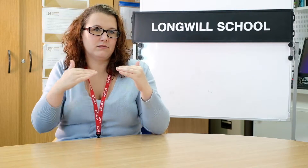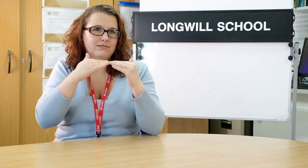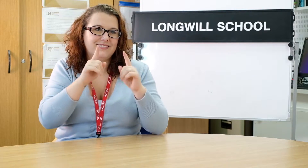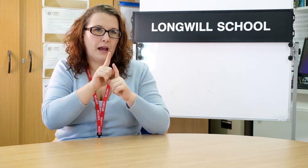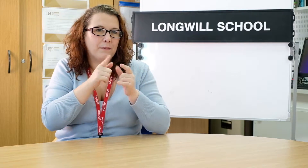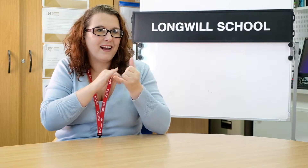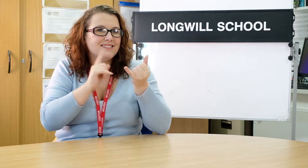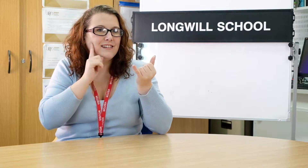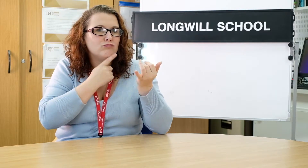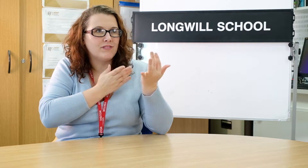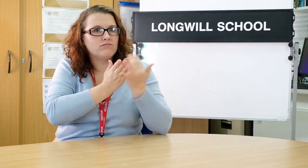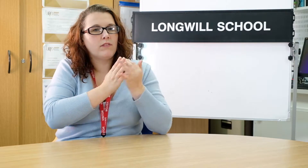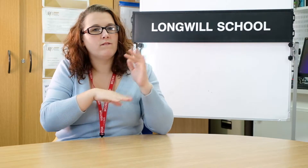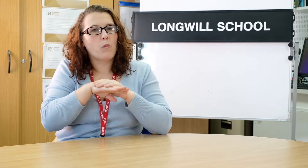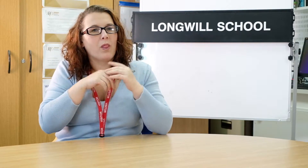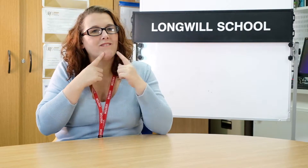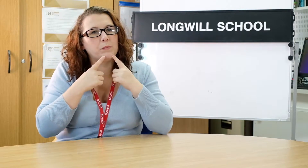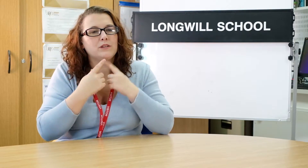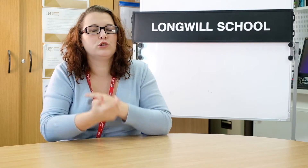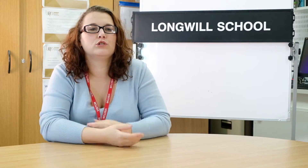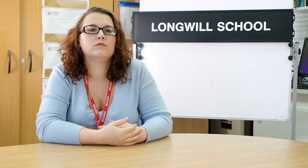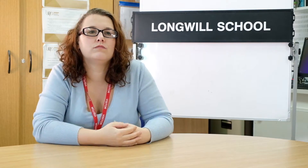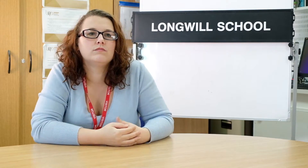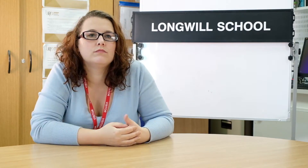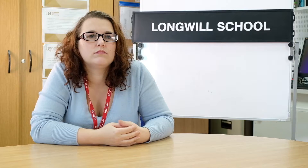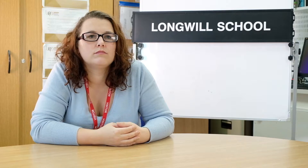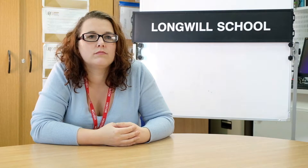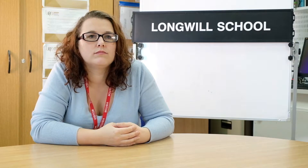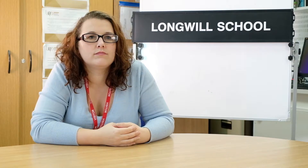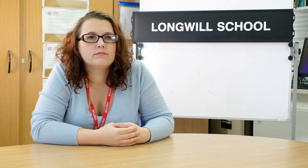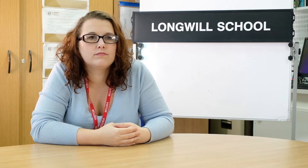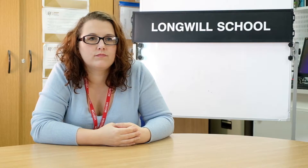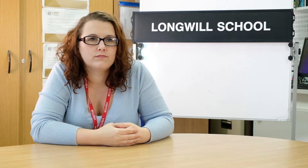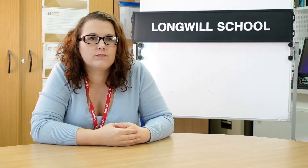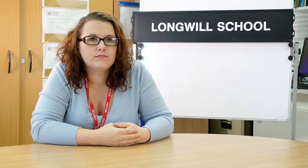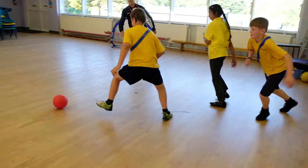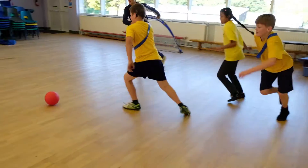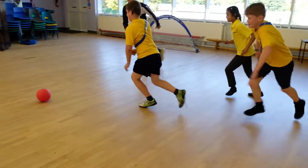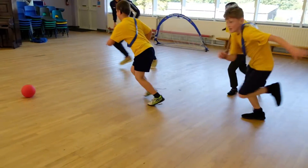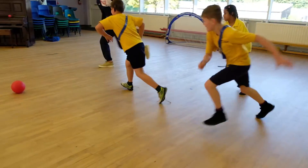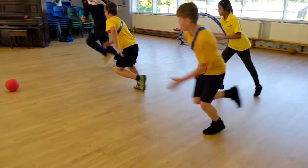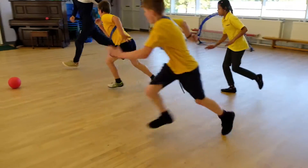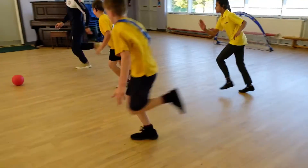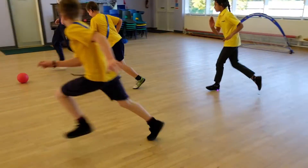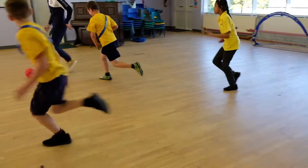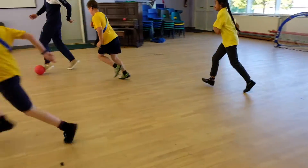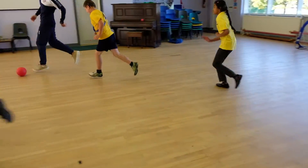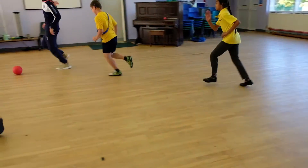So deaf children have a right, the same right as hearing children, to have access to full information.